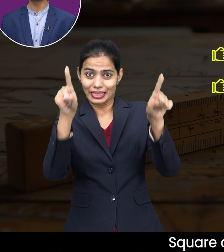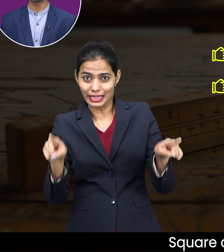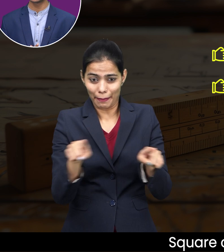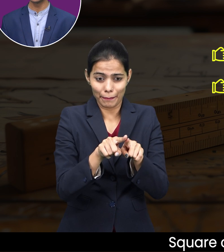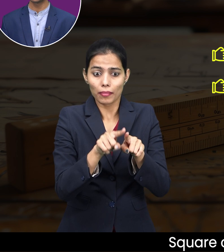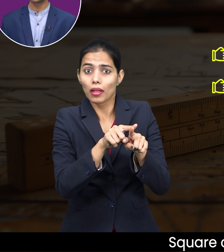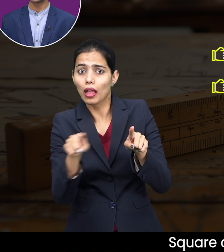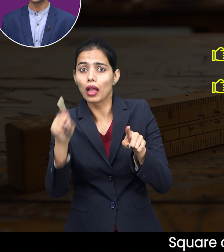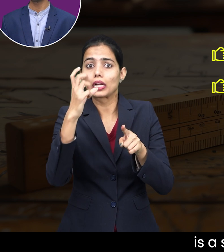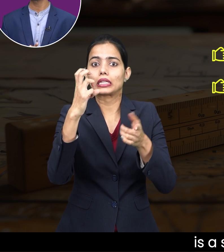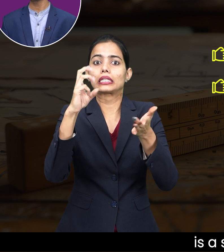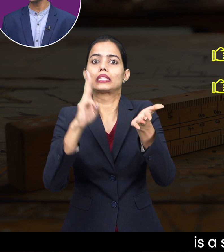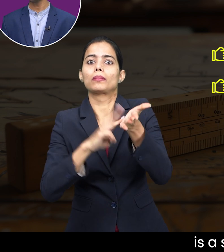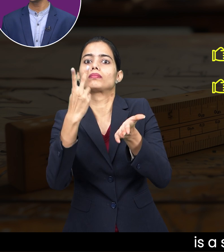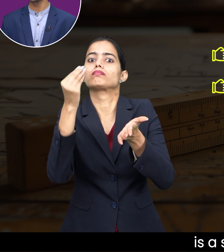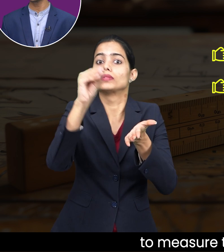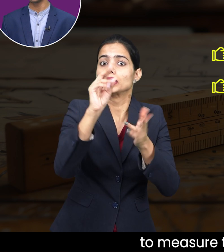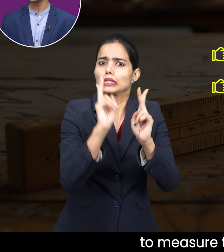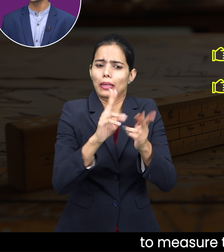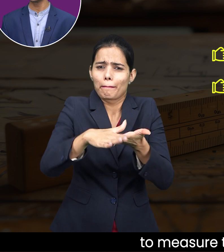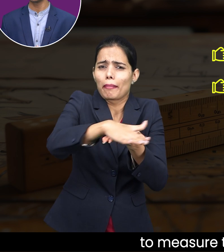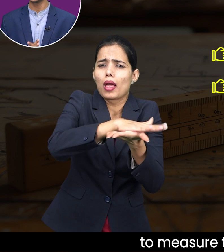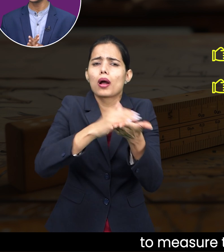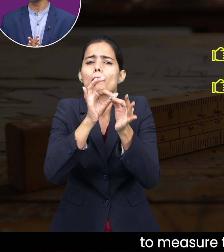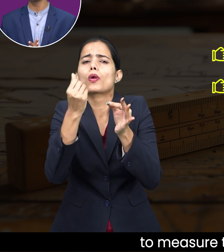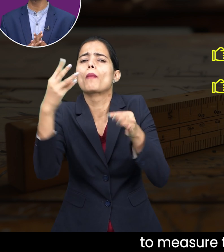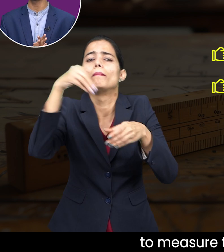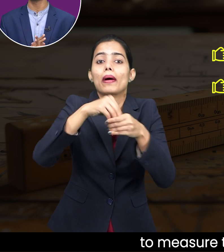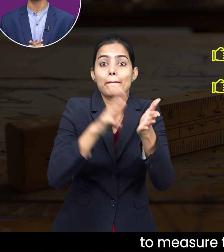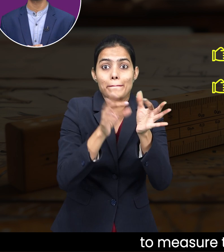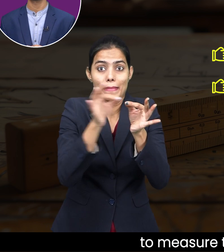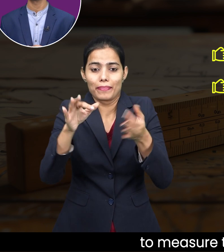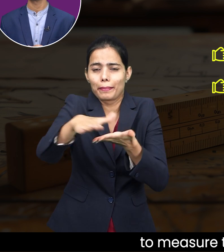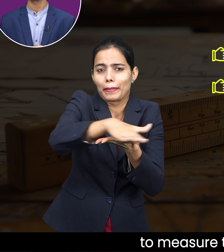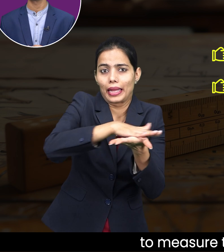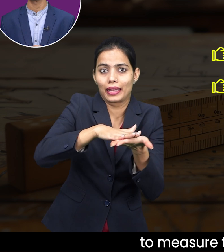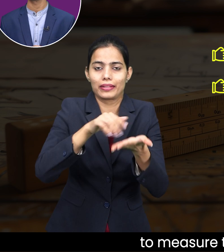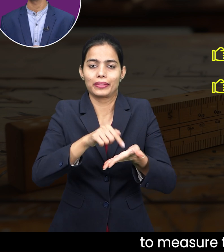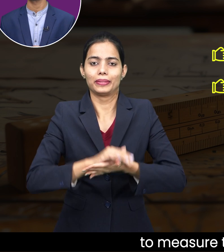Square centimeter is a standard unit to measure the area of a surface.